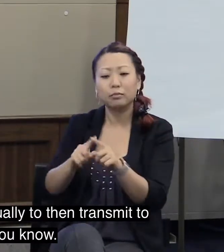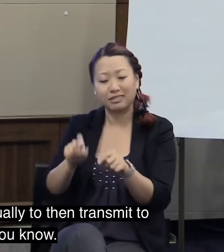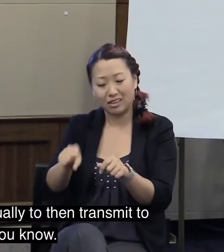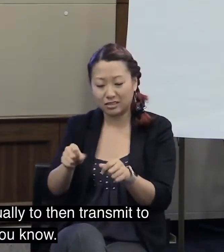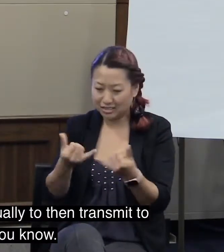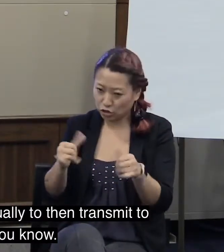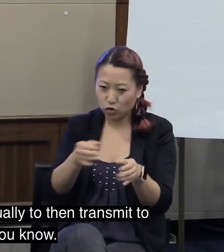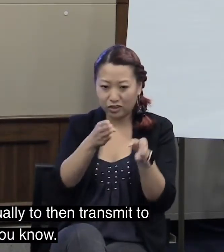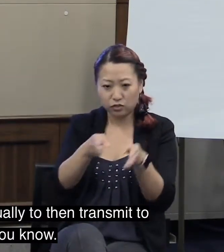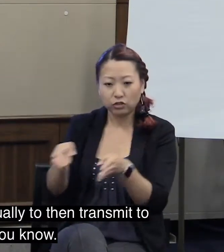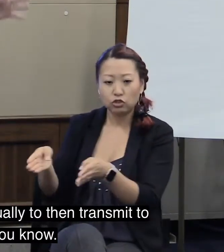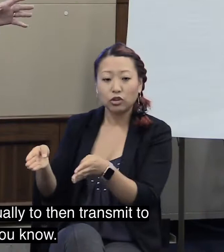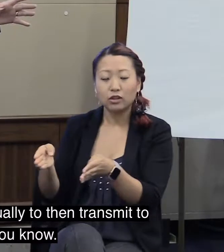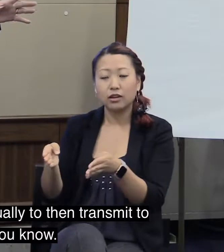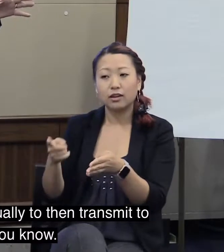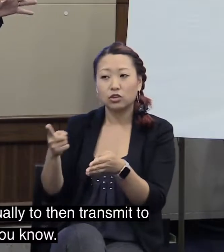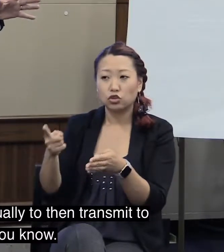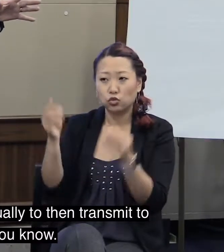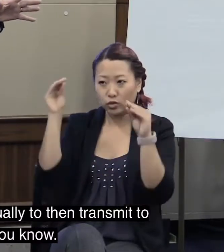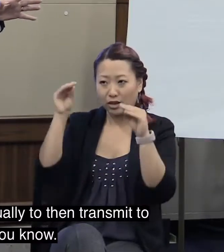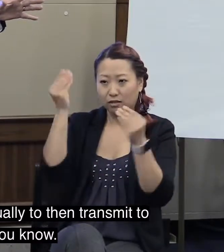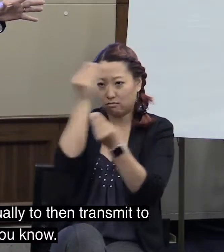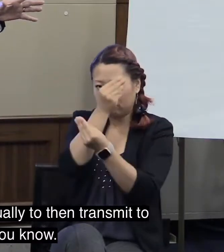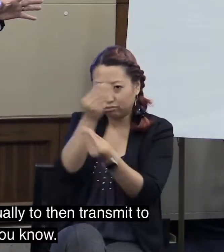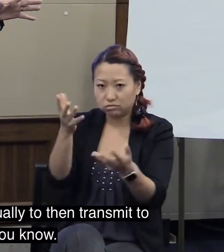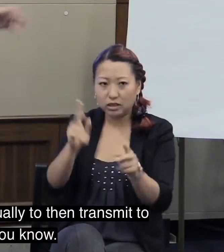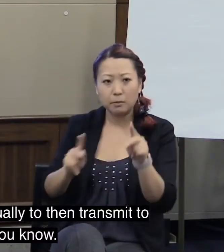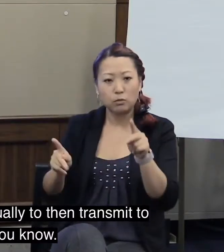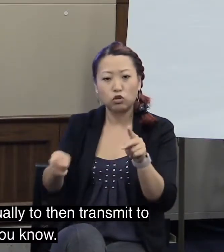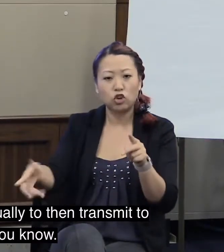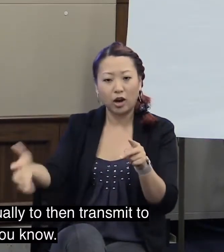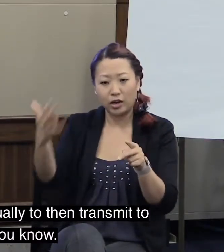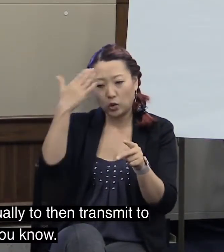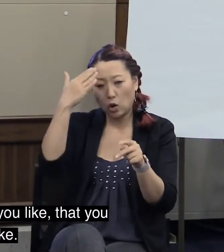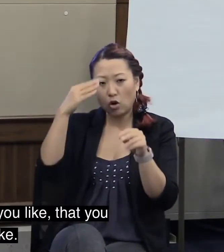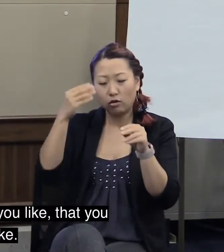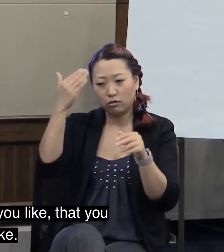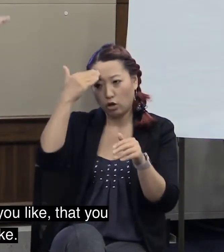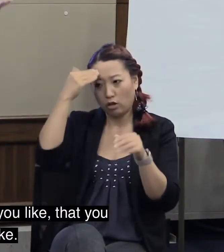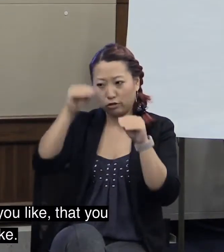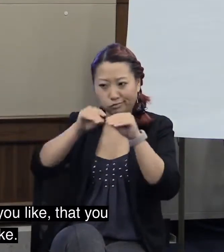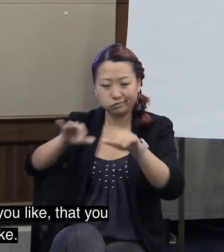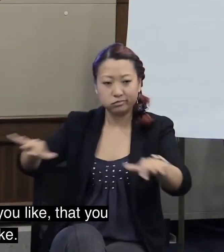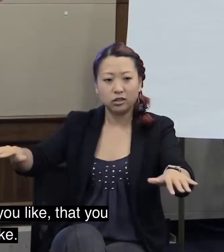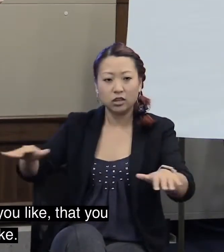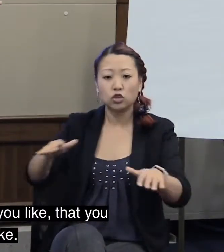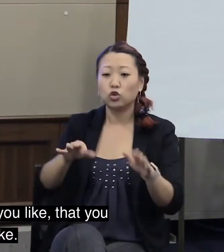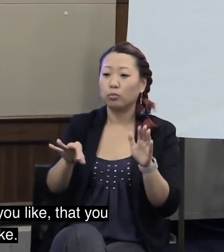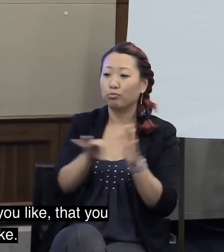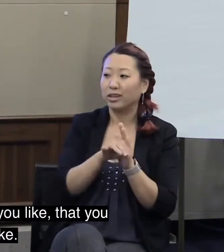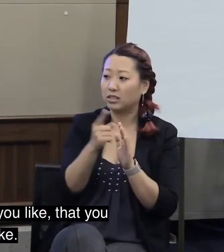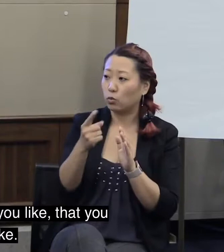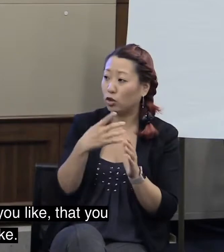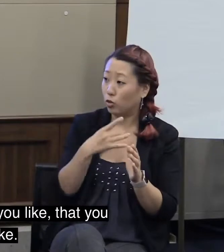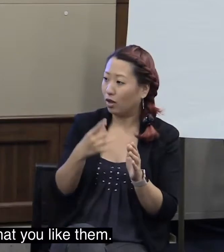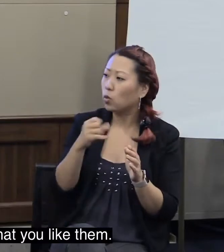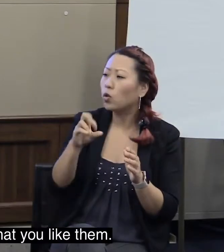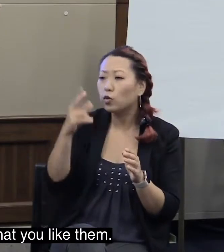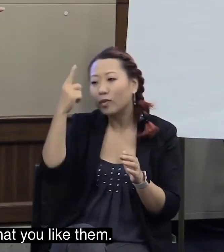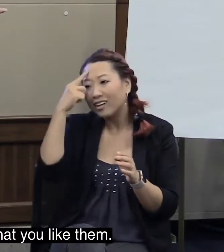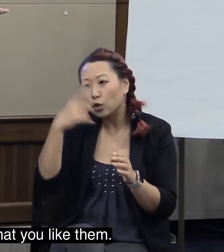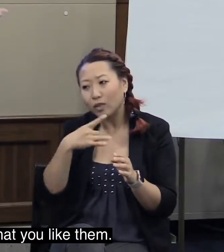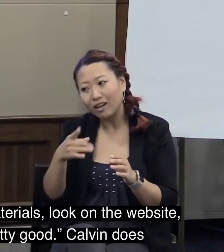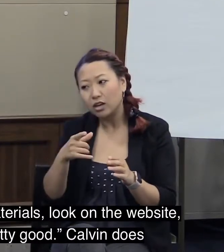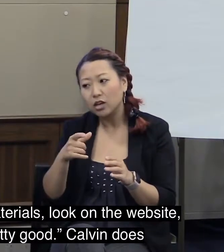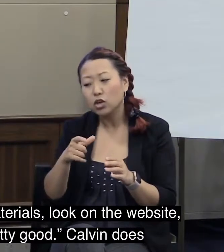you individually to then transmit to the people that you know. Pick out somebody that you like, that you think you like. You don't have to